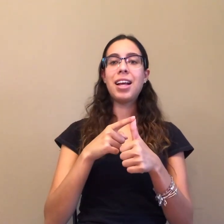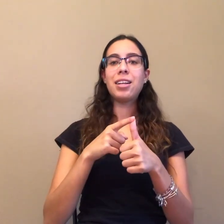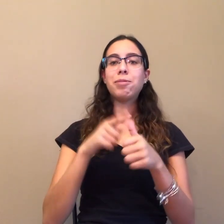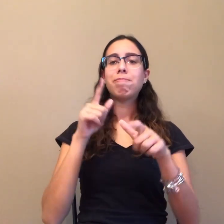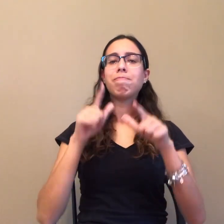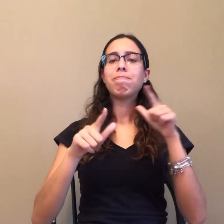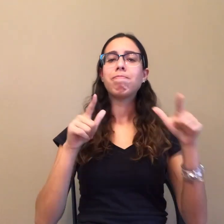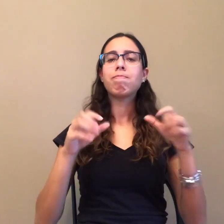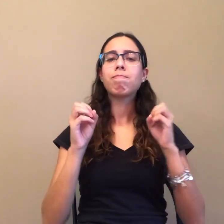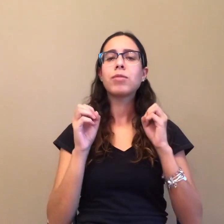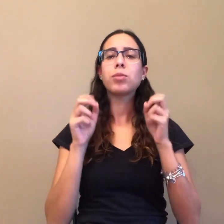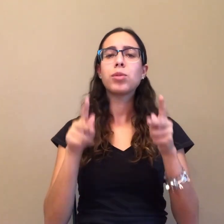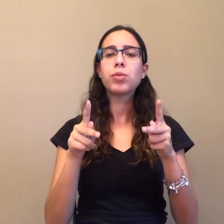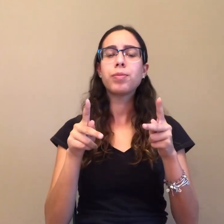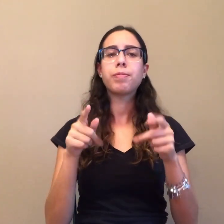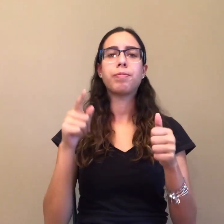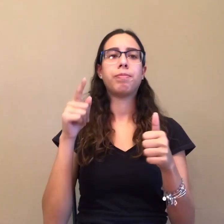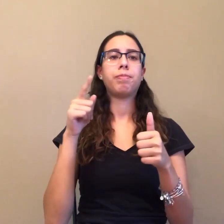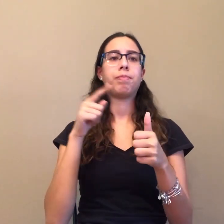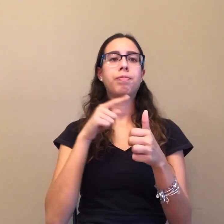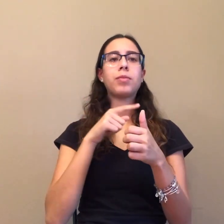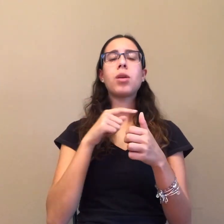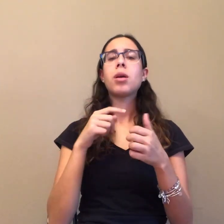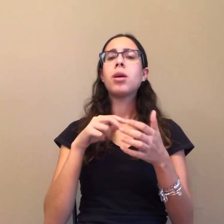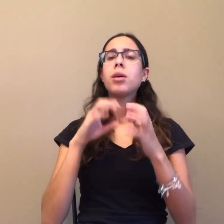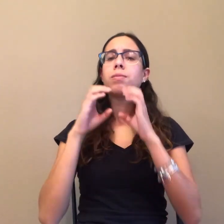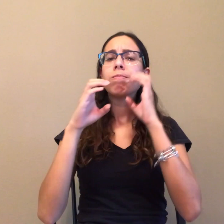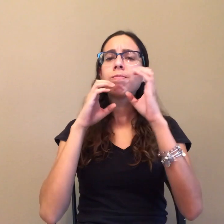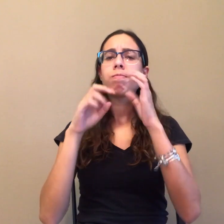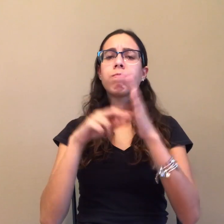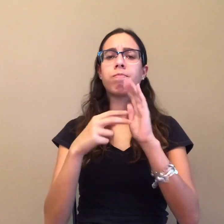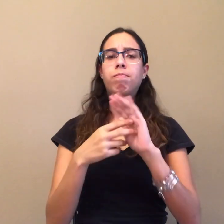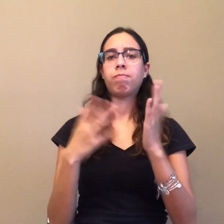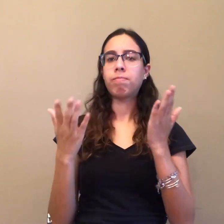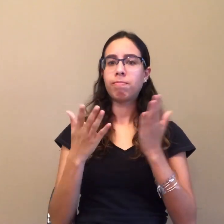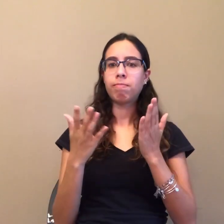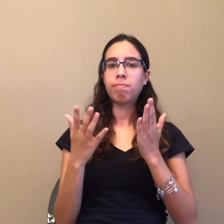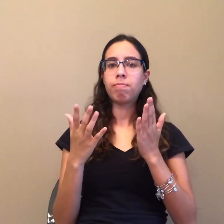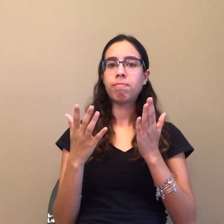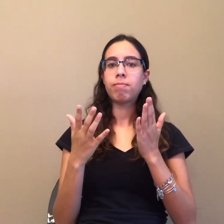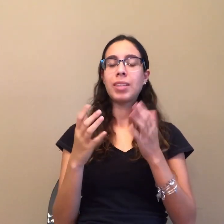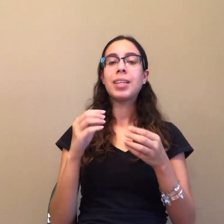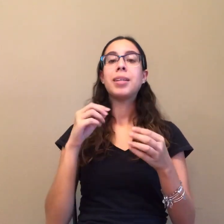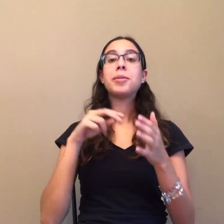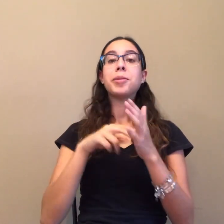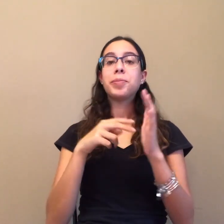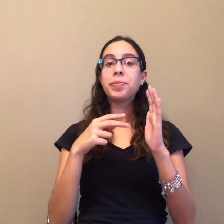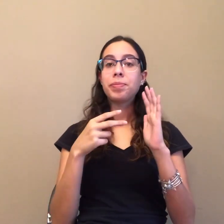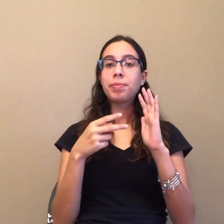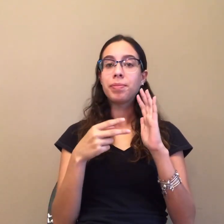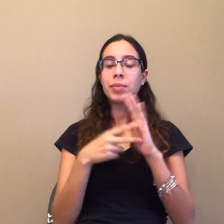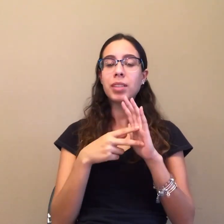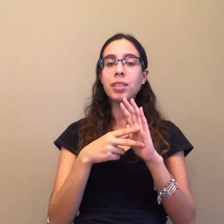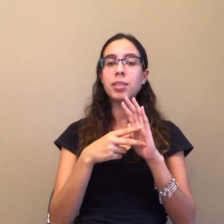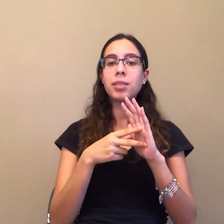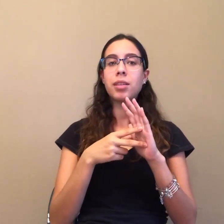First, language opportunities. What does communication mean? Communication